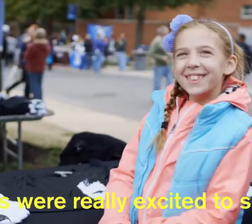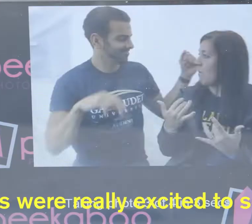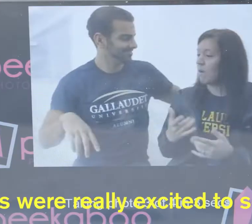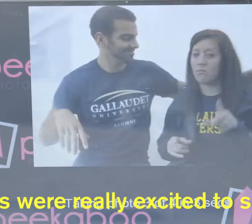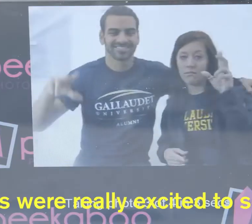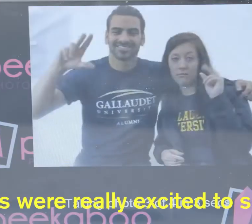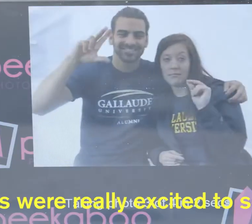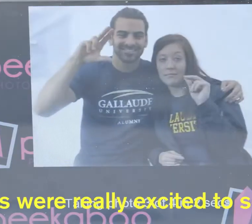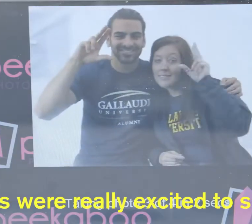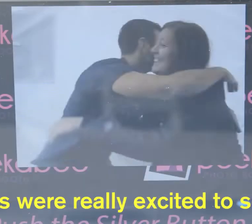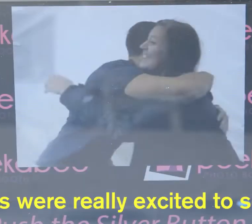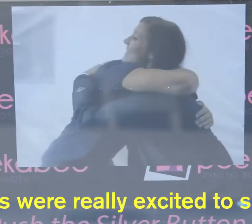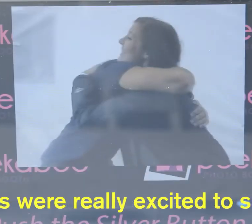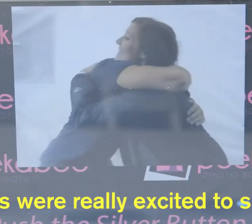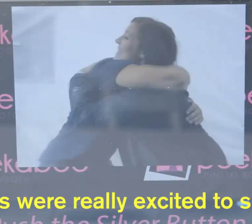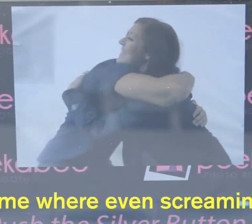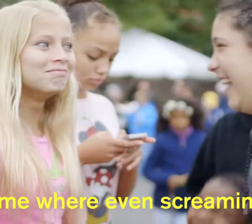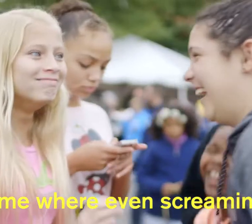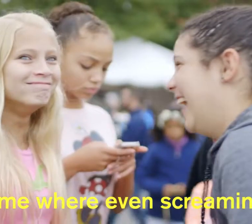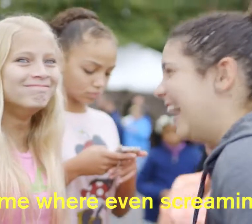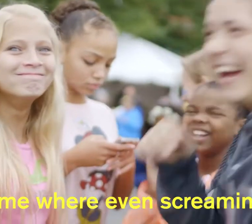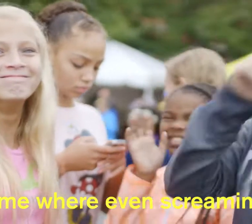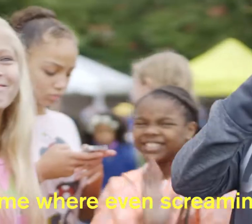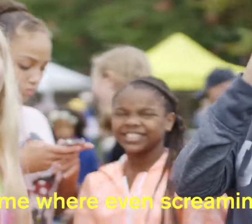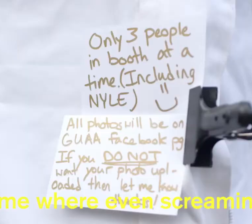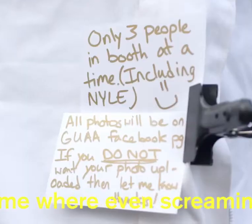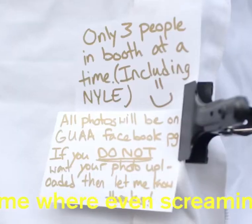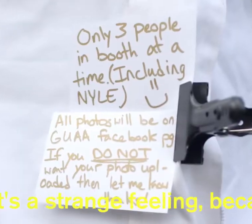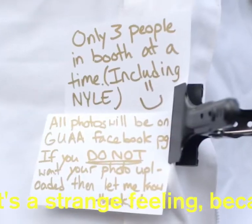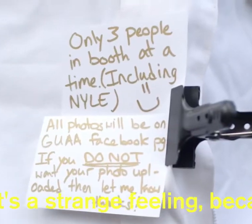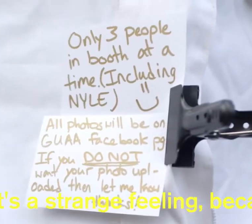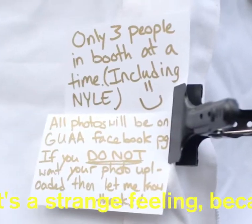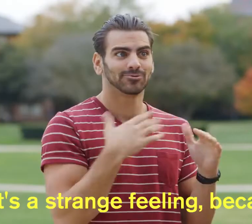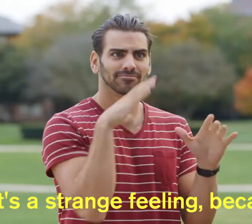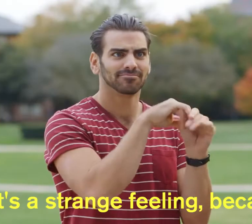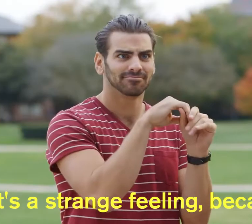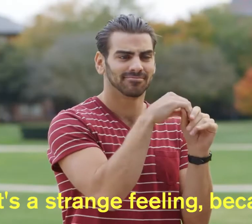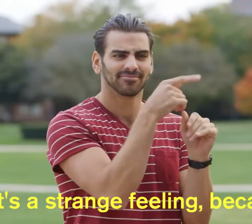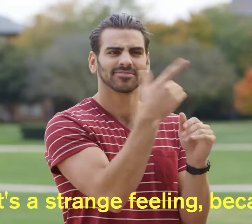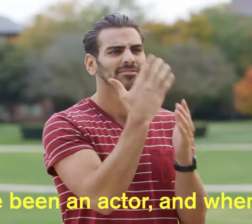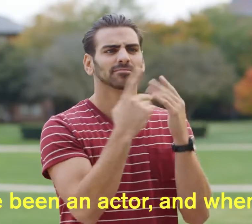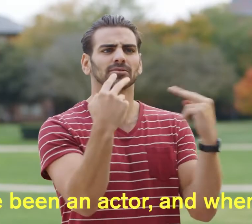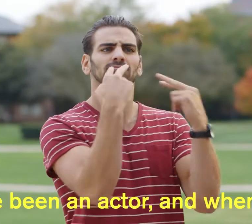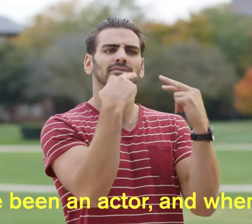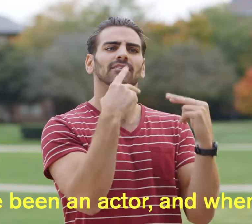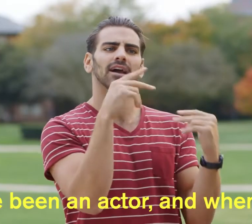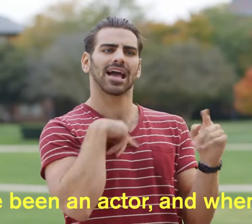Fans were really excited to see me, and some were even screaming. And it's a strange feeling because I've been an actor, and